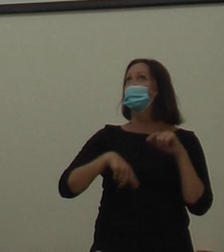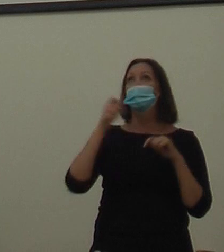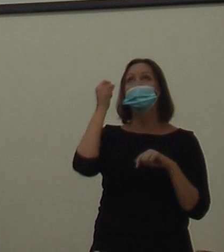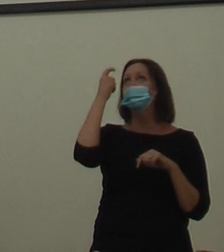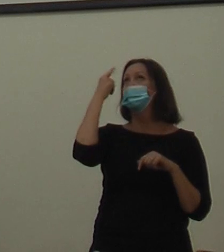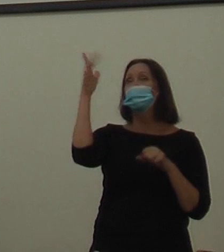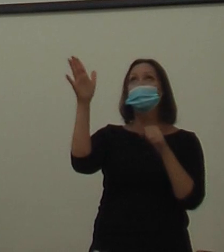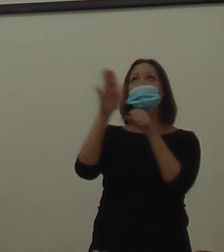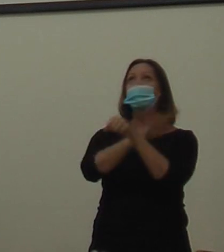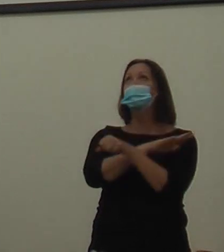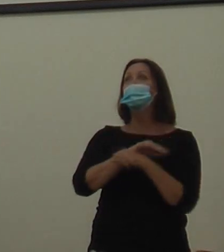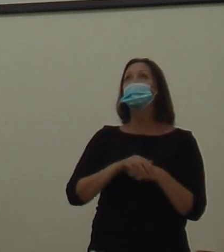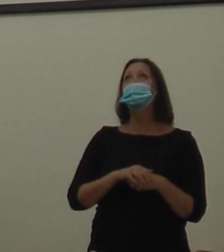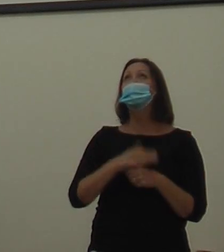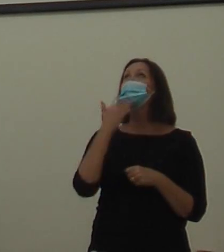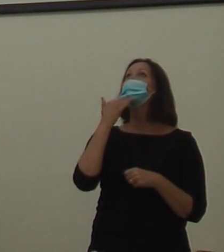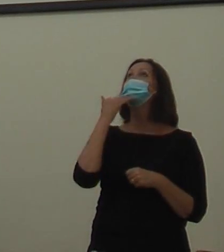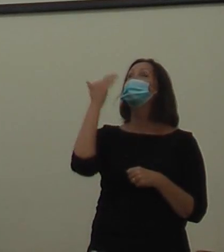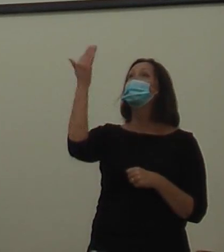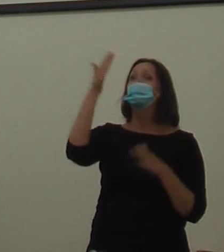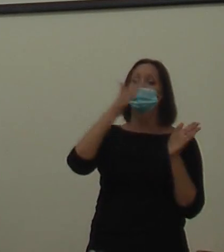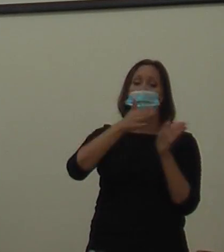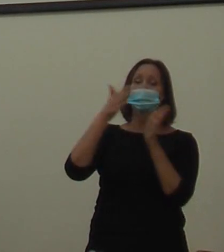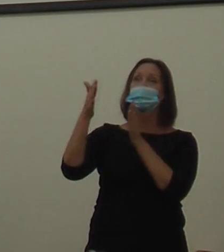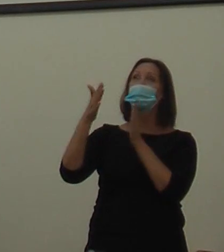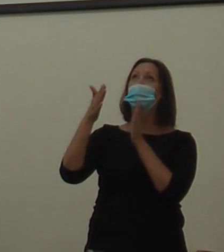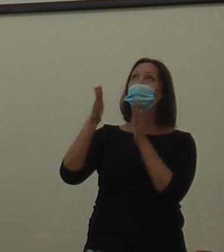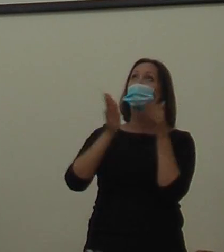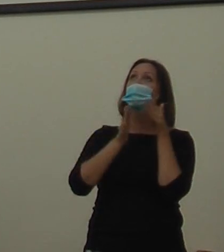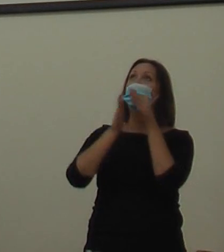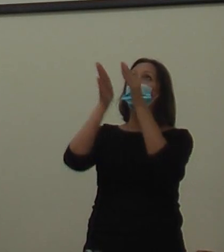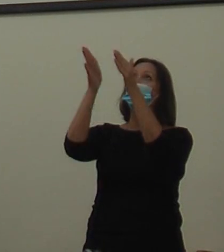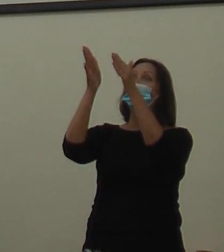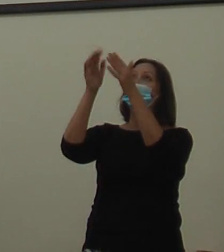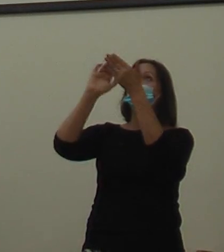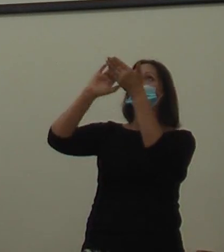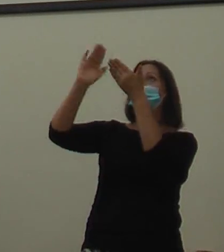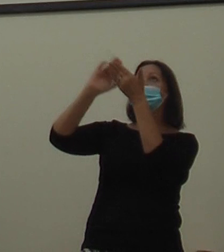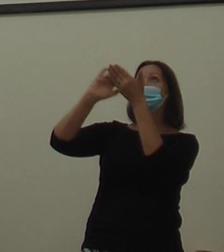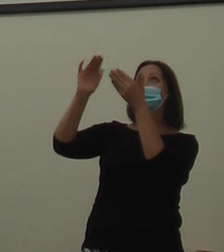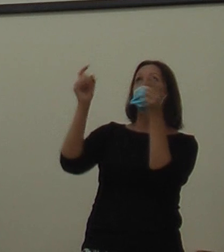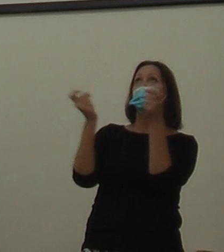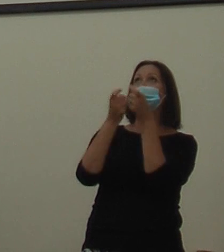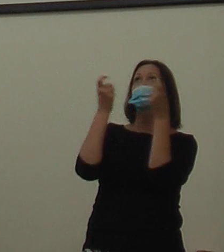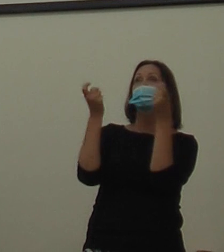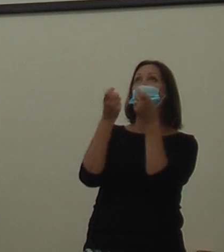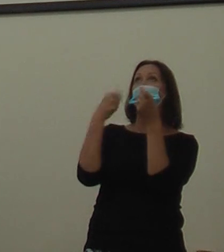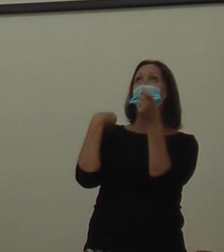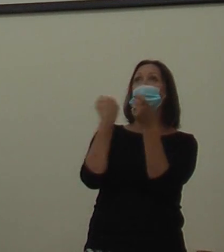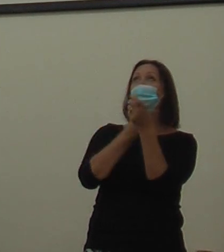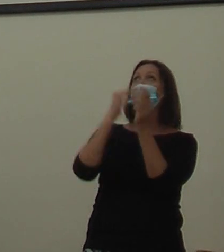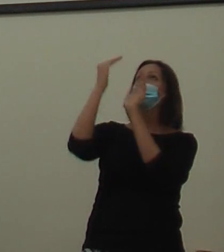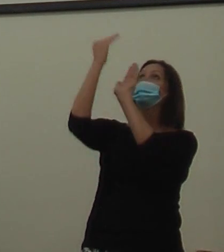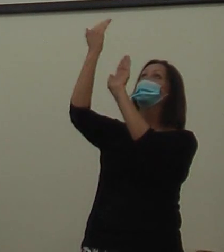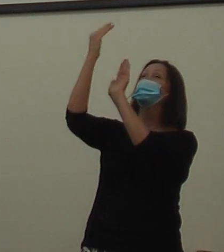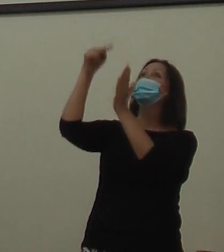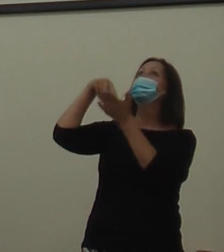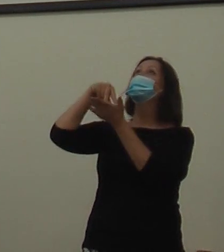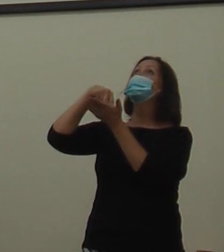for preparing a way that we can be forgiven of our sin, that we can stand in Your presence at the end of